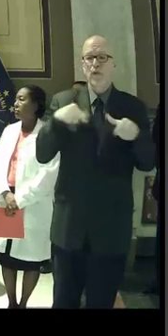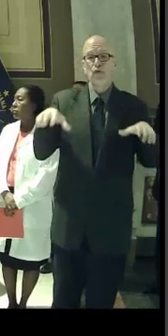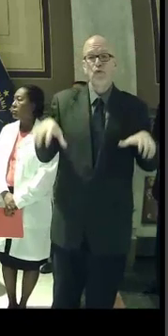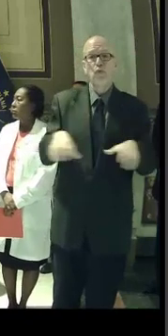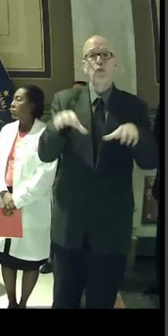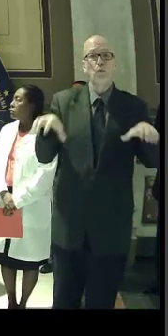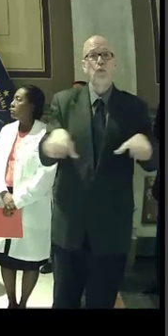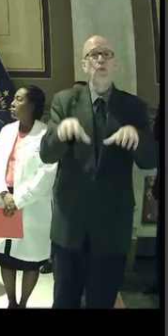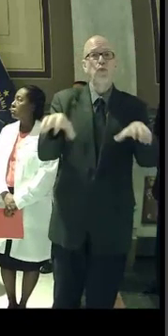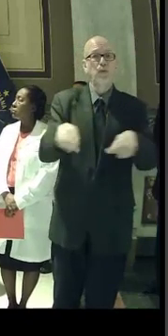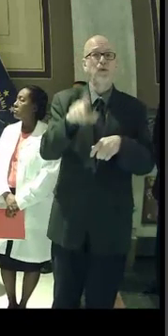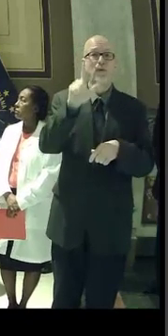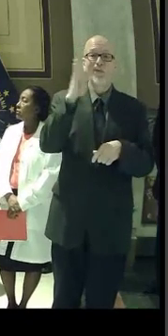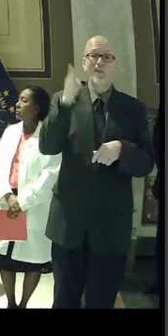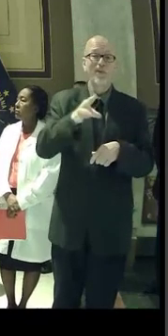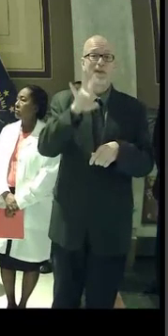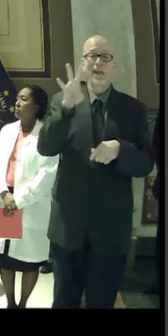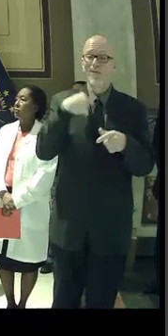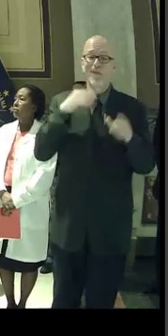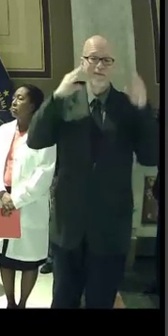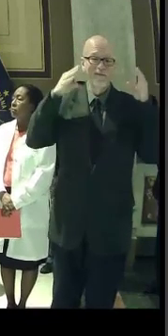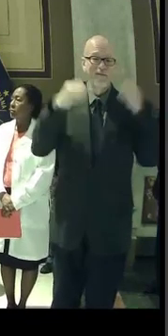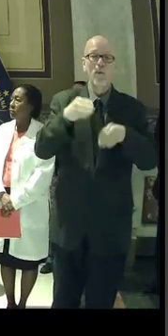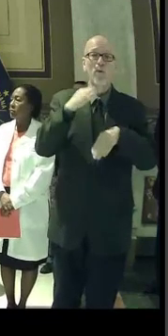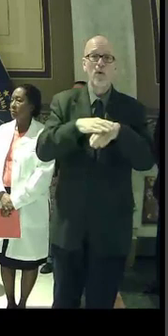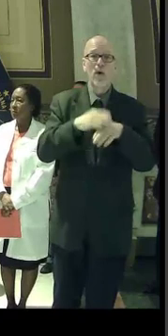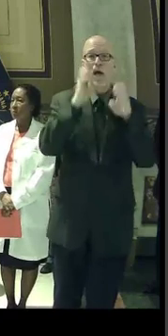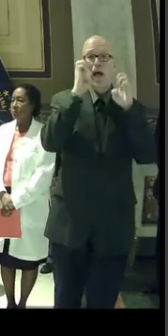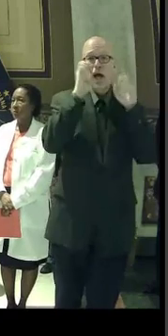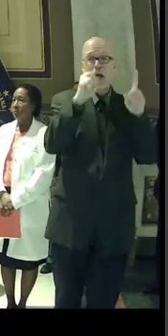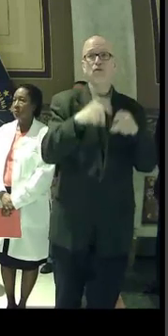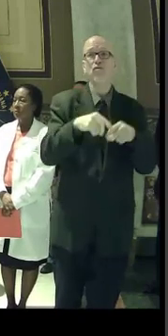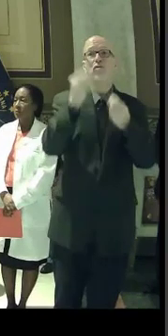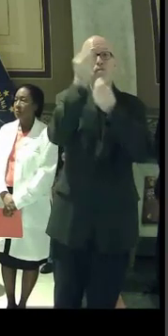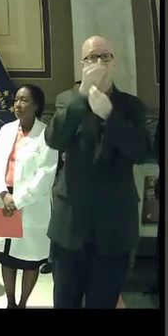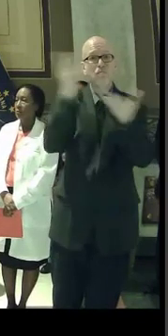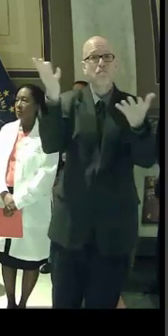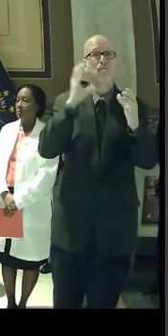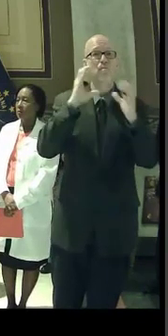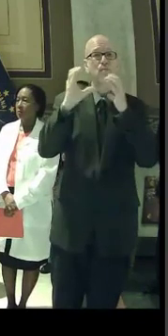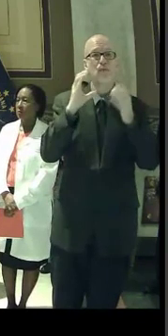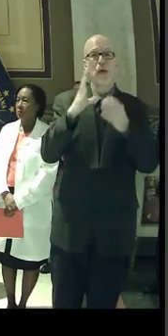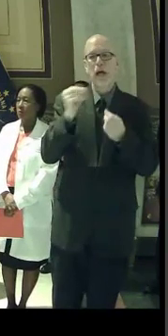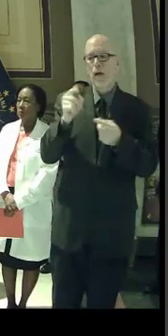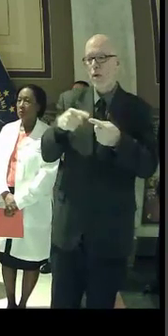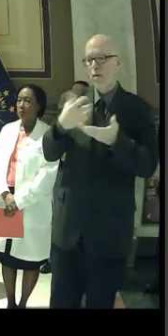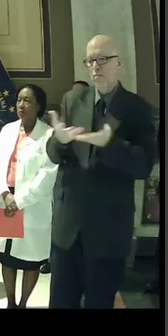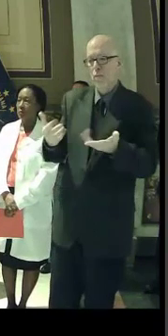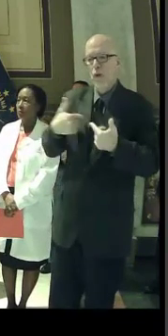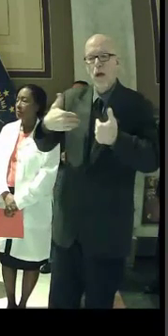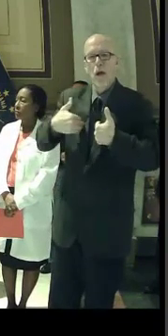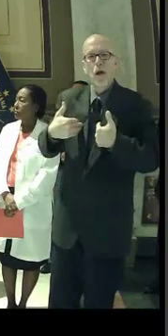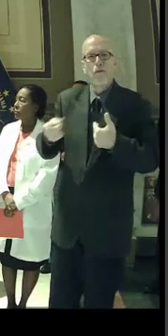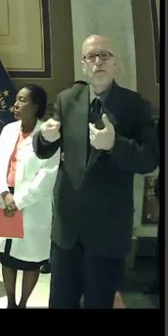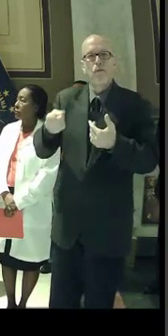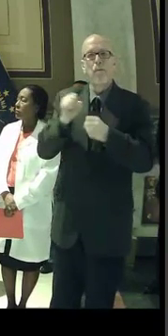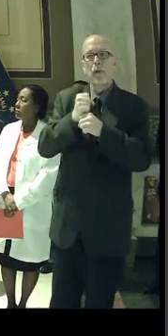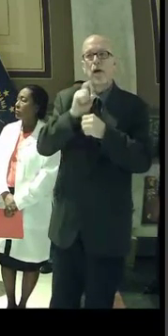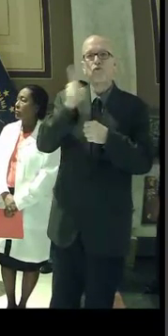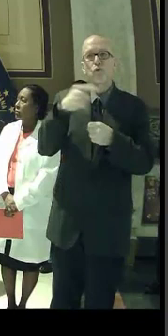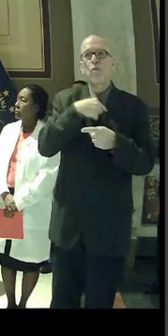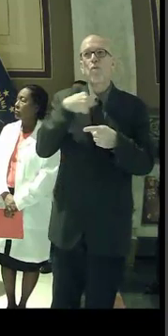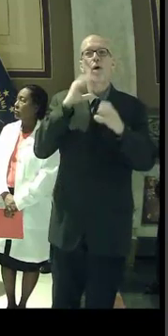now 24/7 is centered around education, communication, and supplies, and making sure that we're getting the